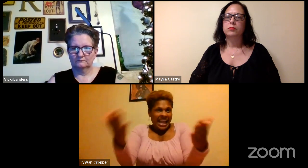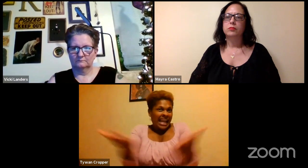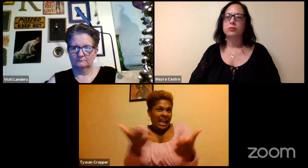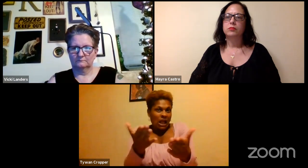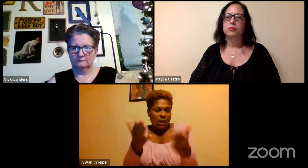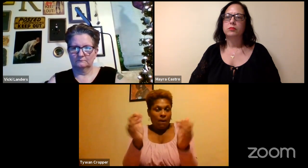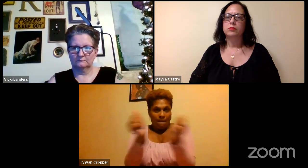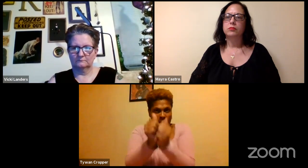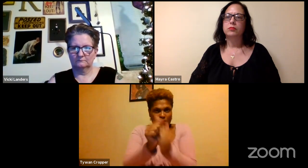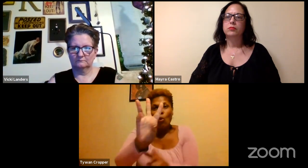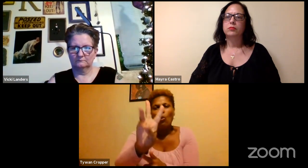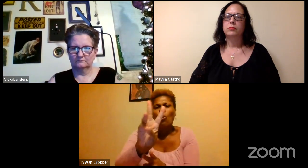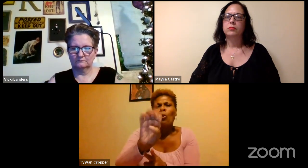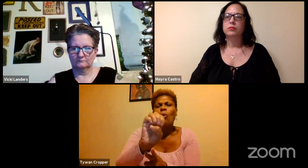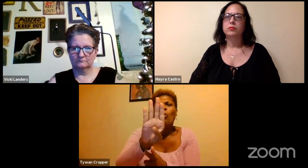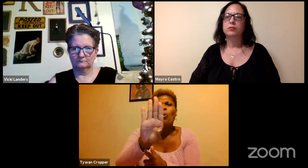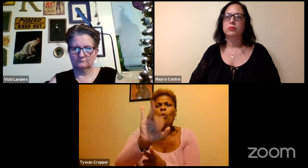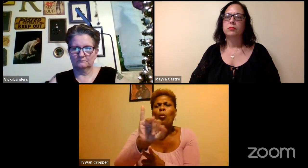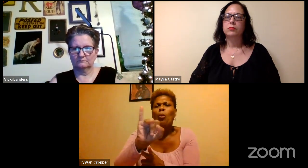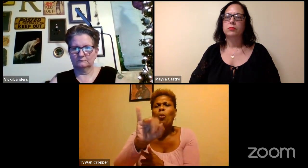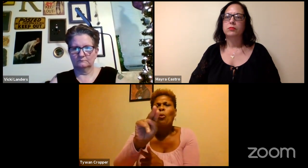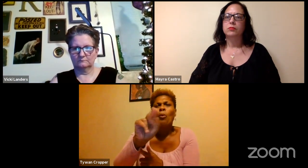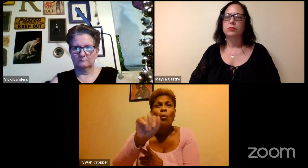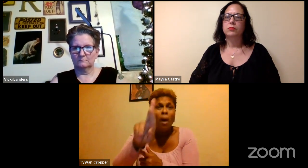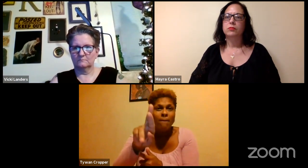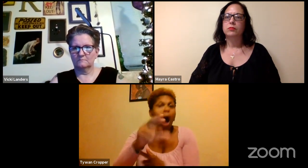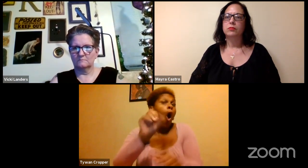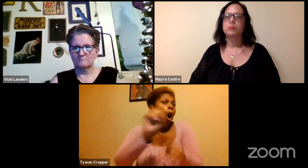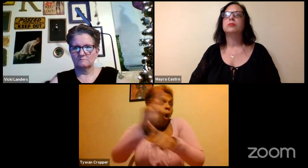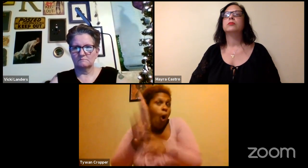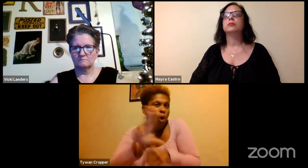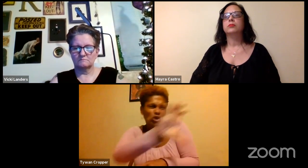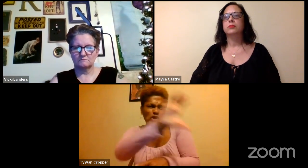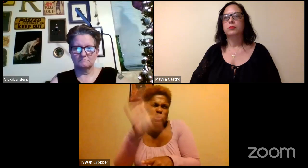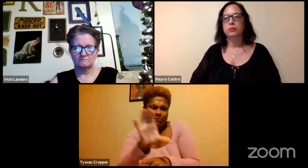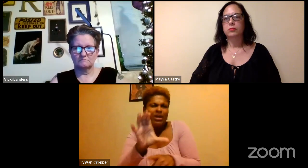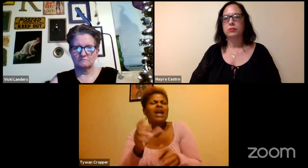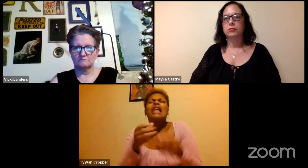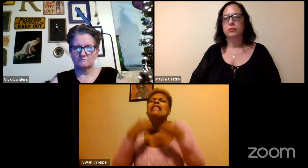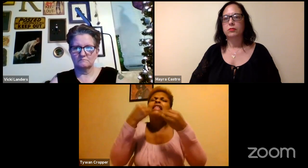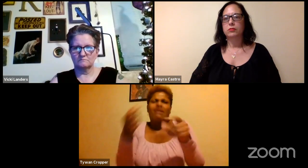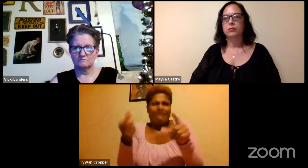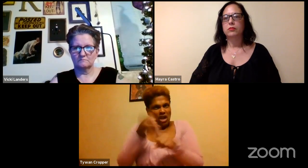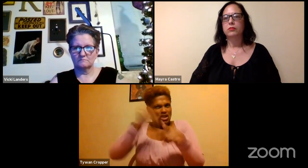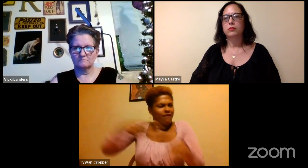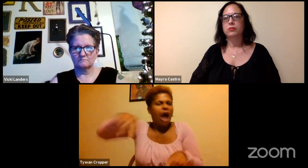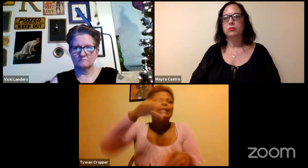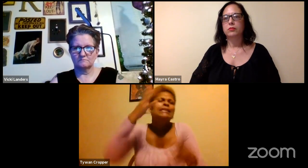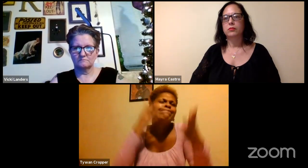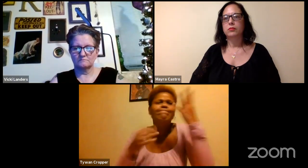And also, I know this is your first time attending a webinar in Zoom,